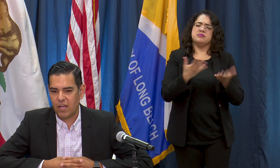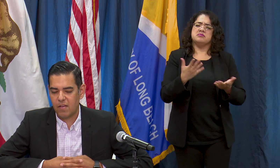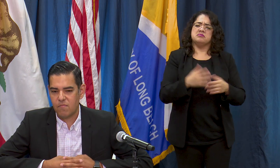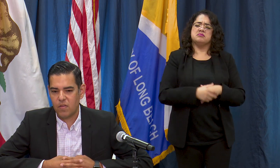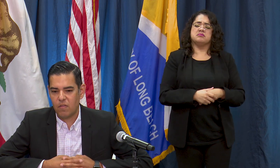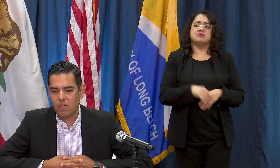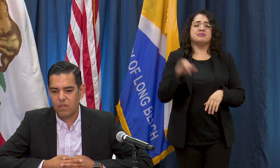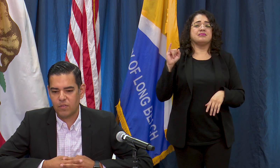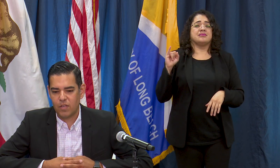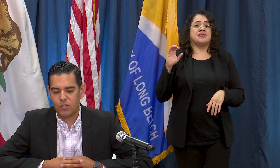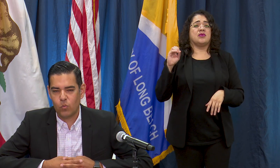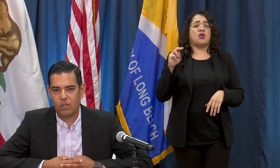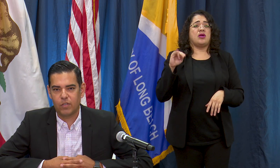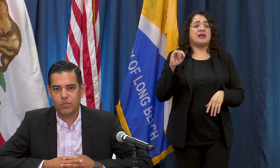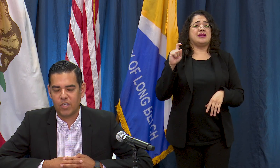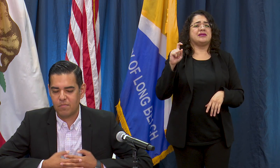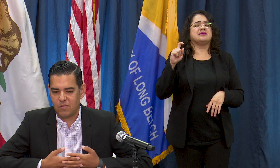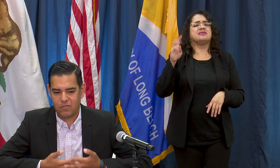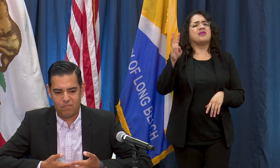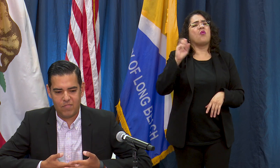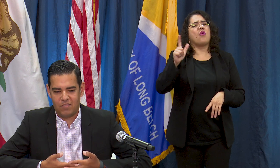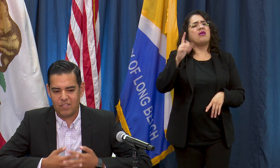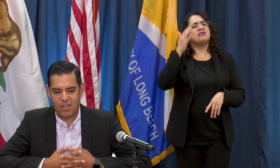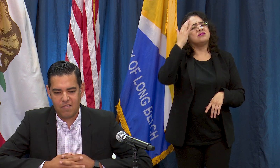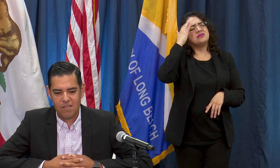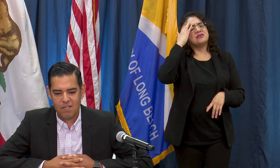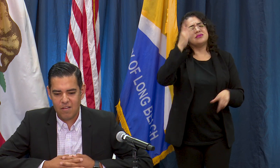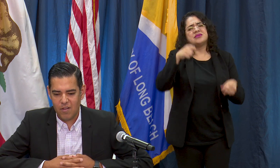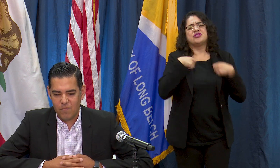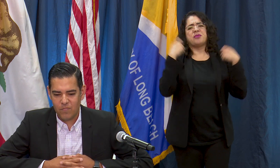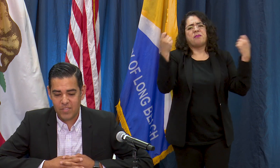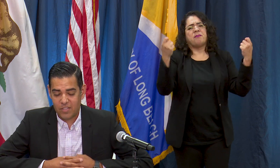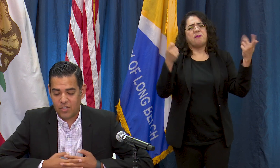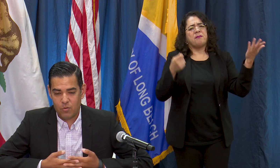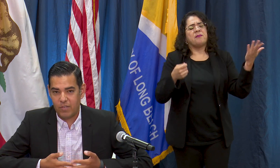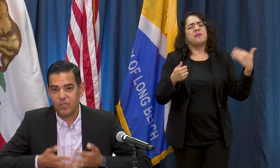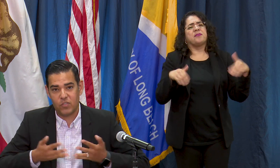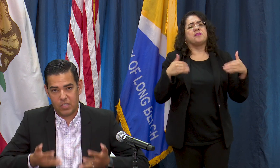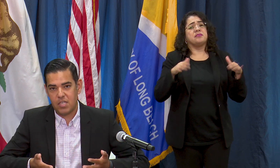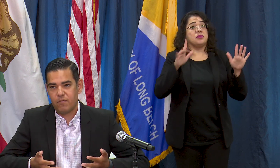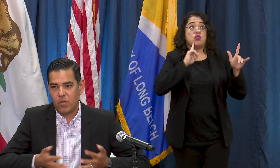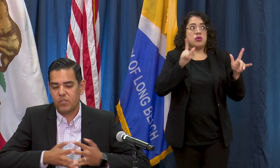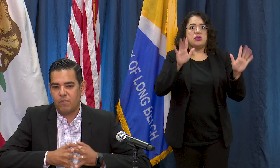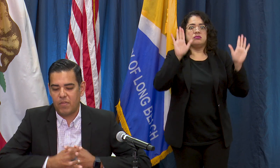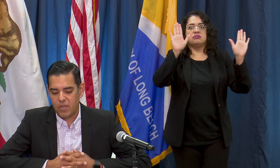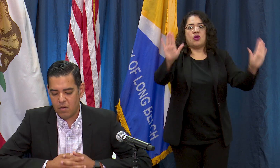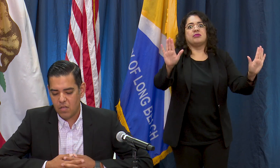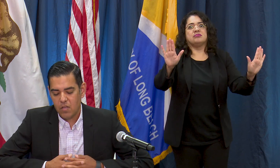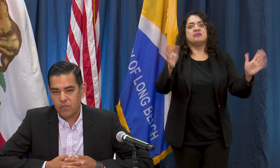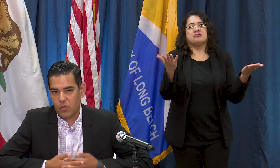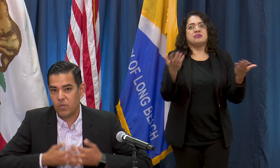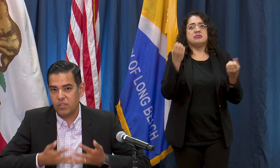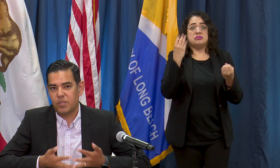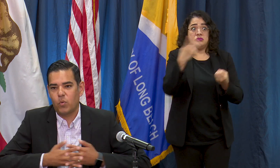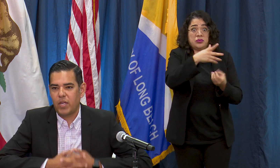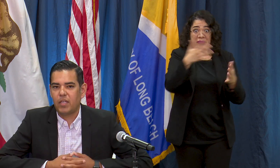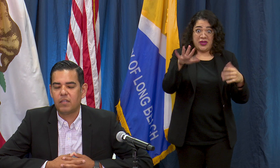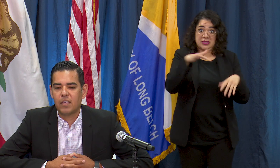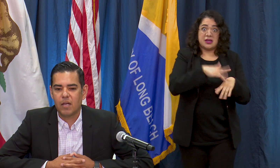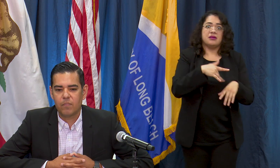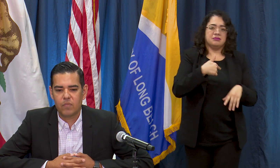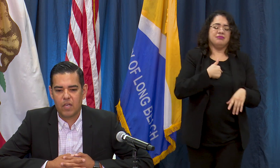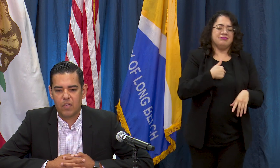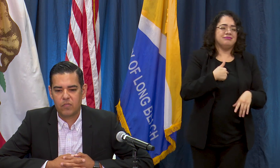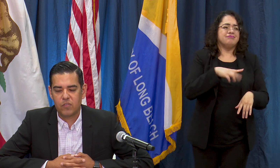Iconics is a well-known gym. It's actually a great facility for those that have been there. So it was